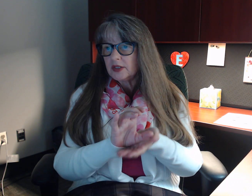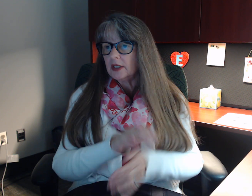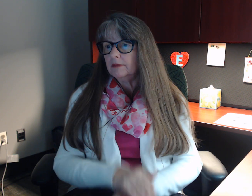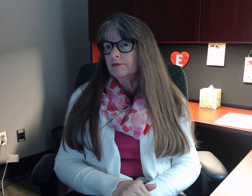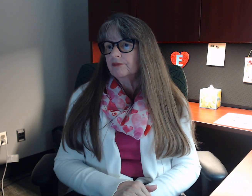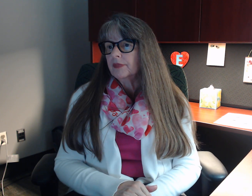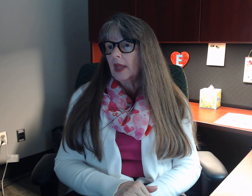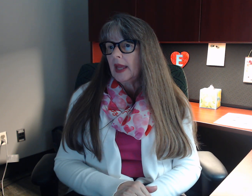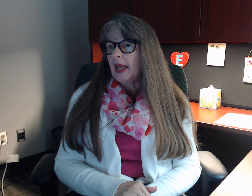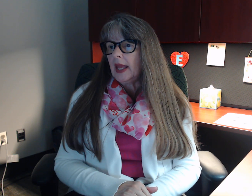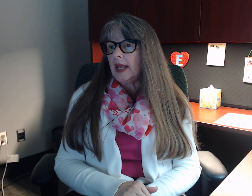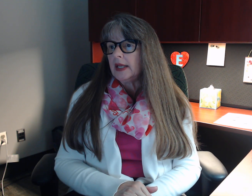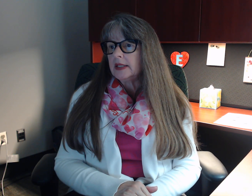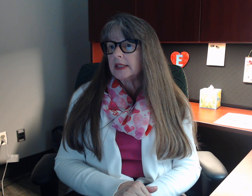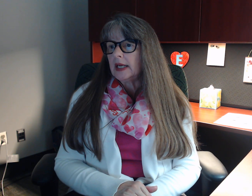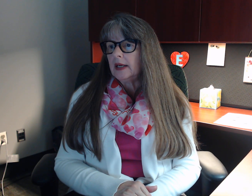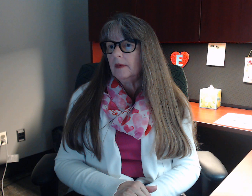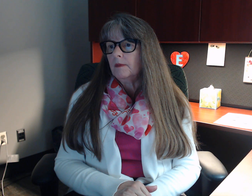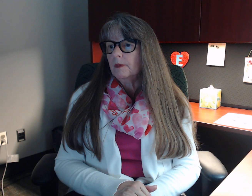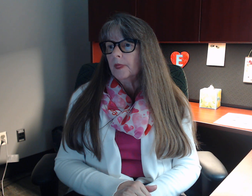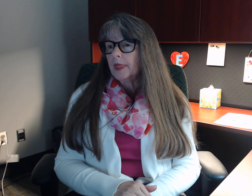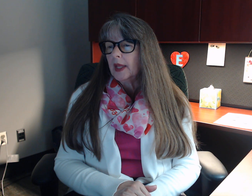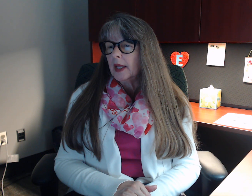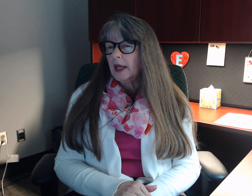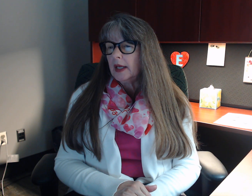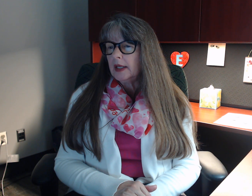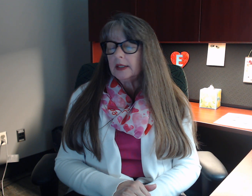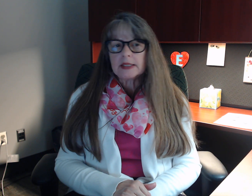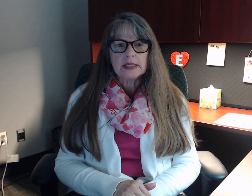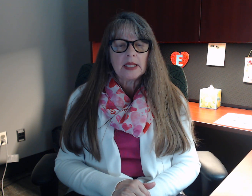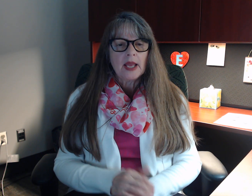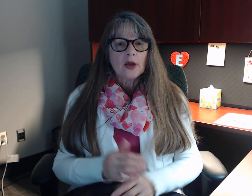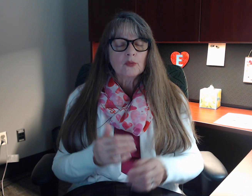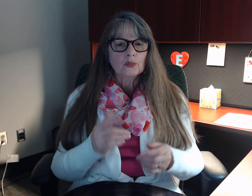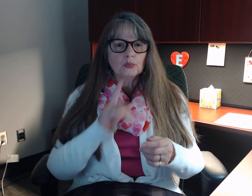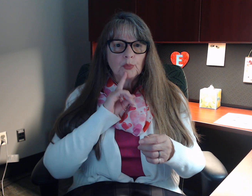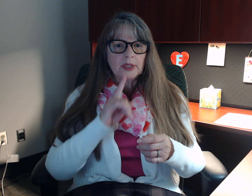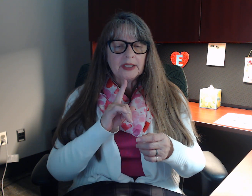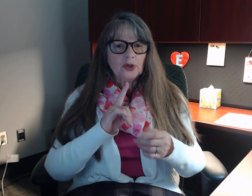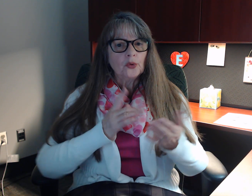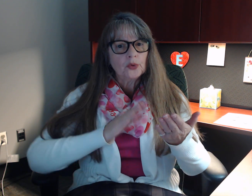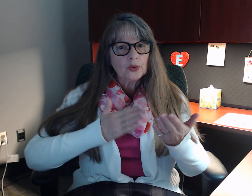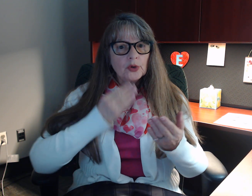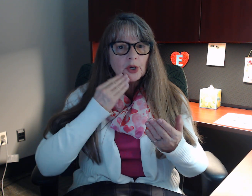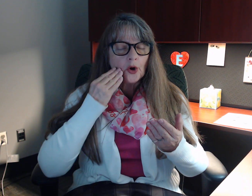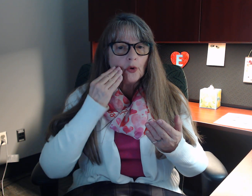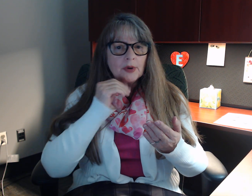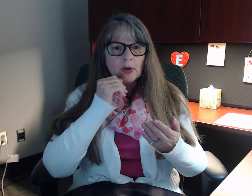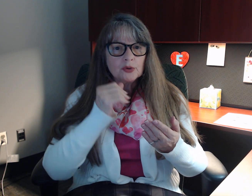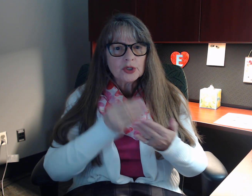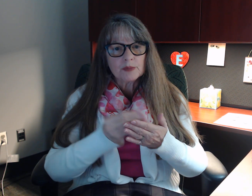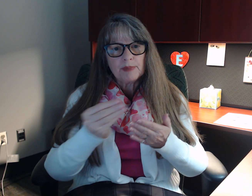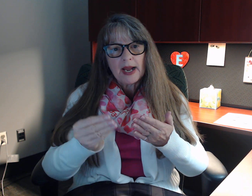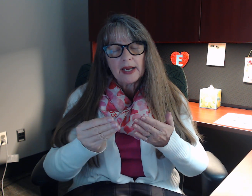it. And let's see, really, cook at home and don't just buy